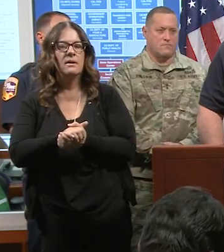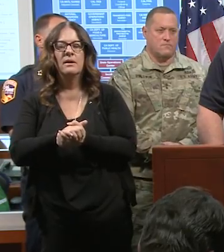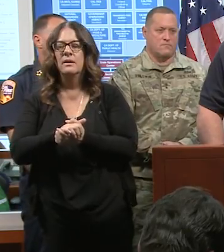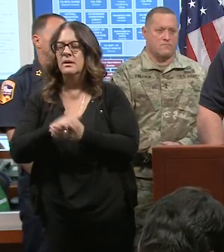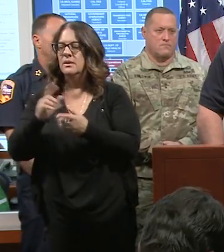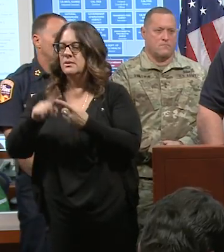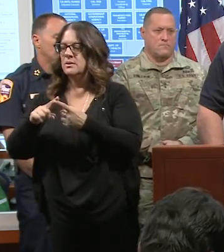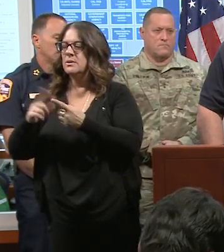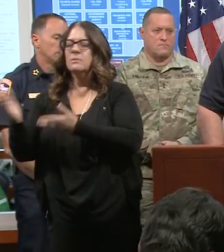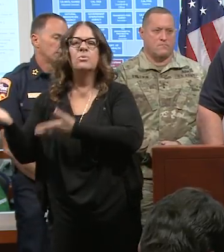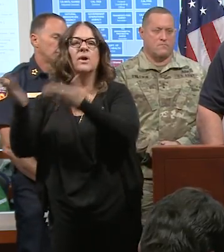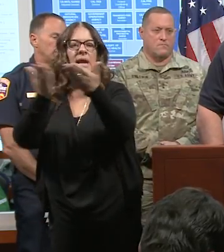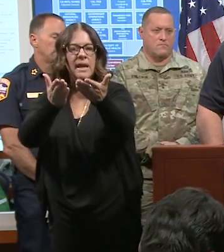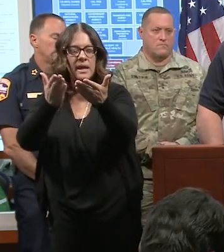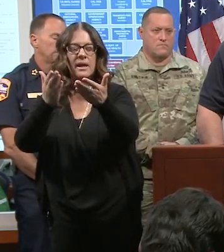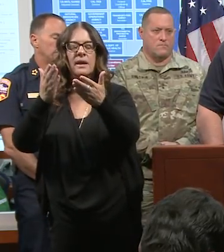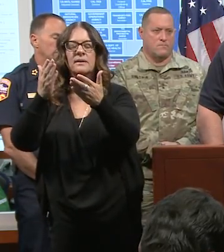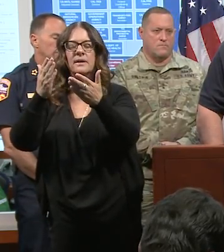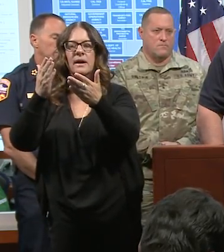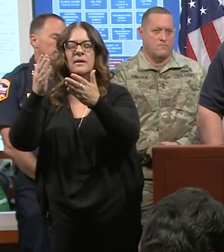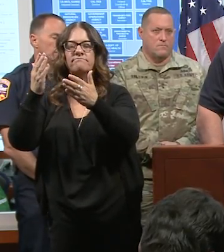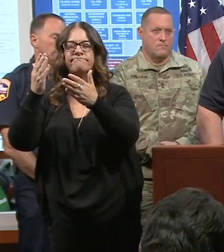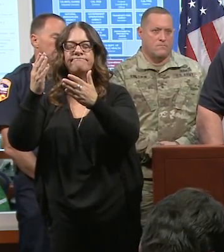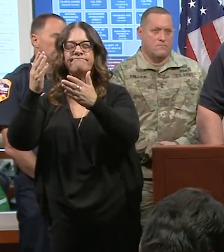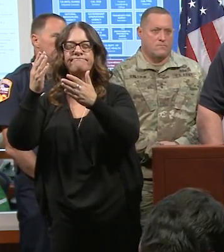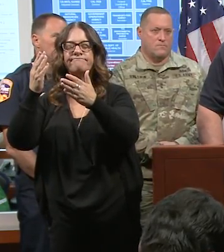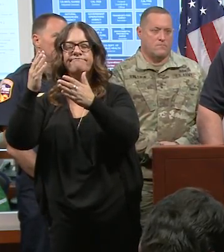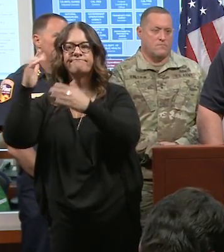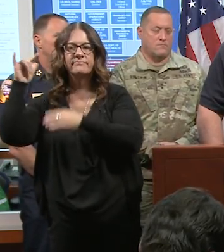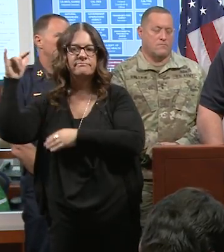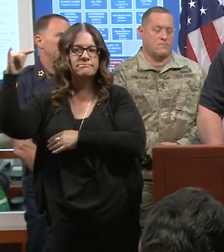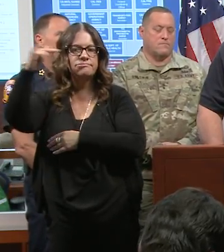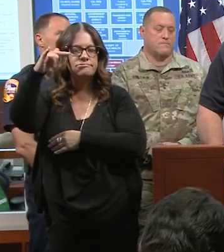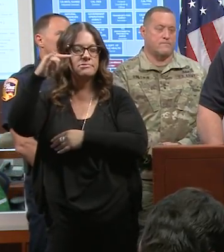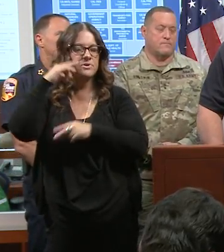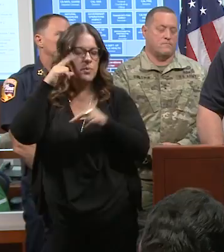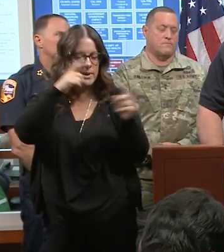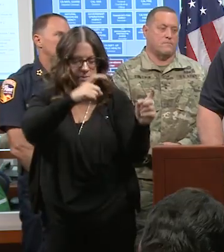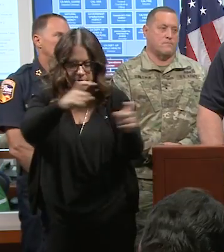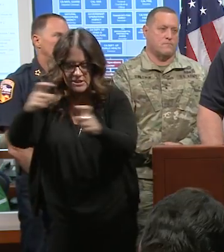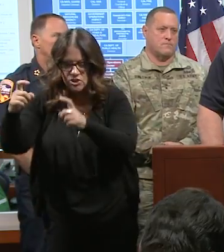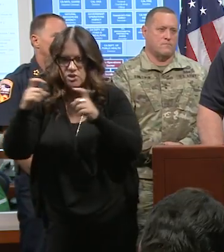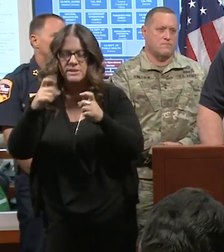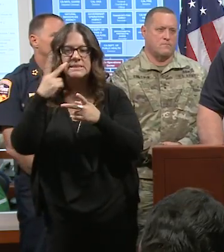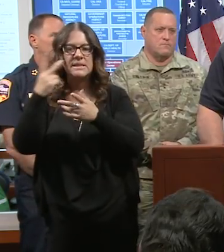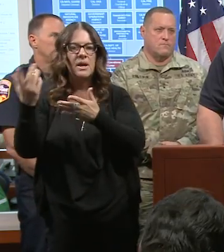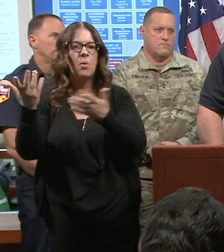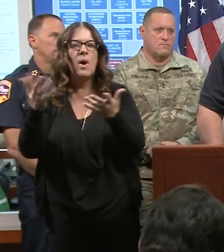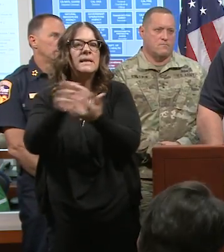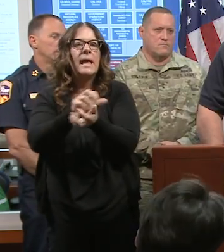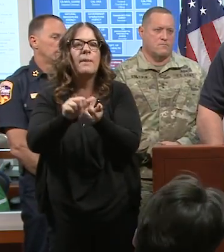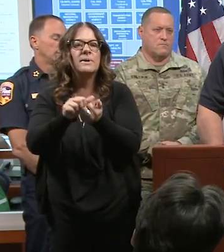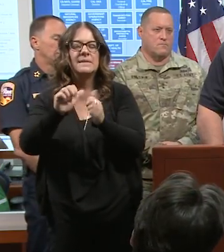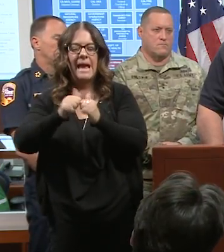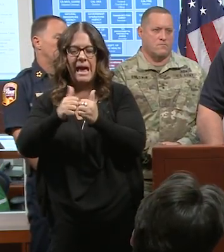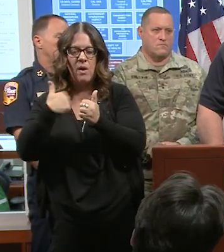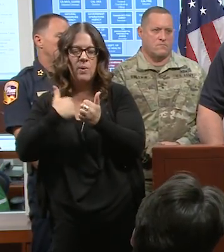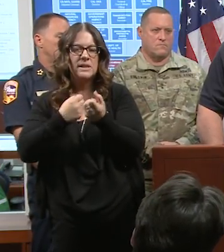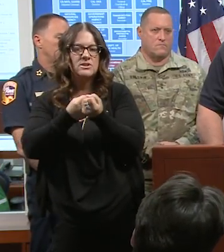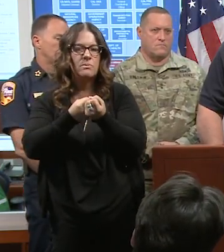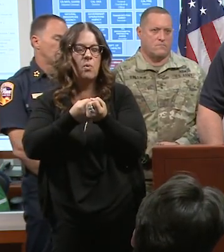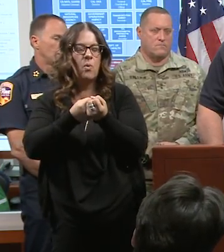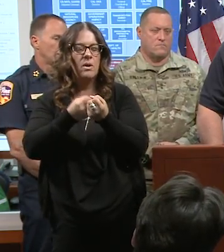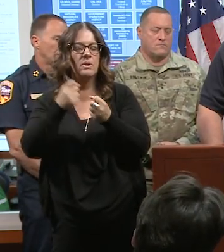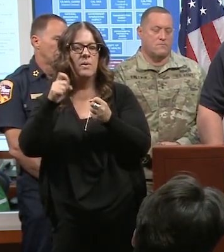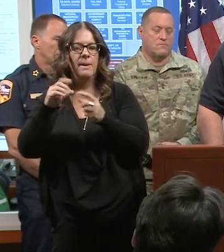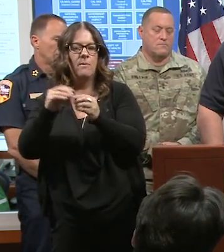aircraft up to do some assessments for us with remote piloted vehicles. And with that information, we'll get a better idea